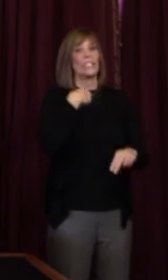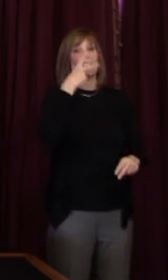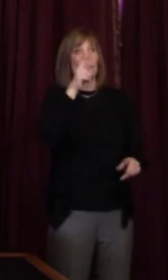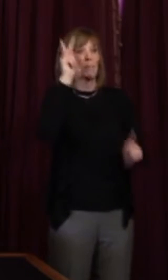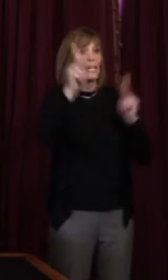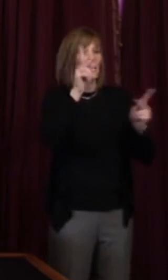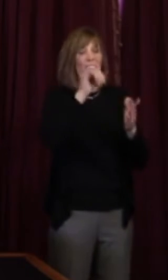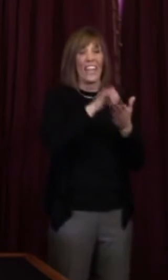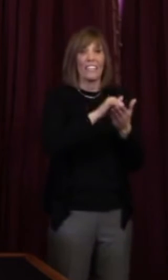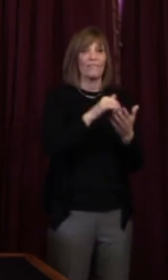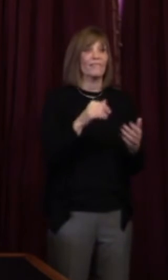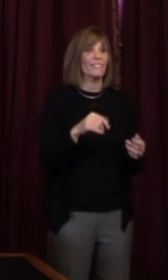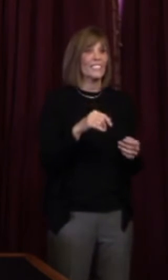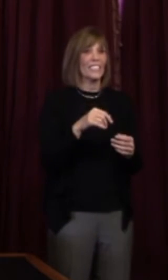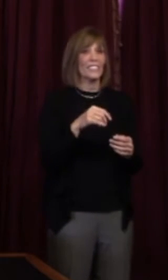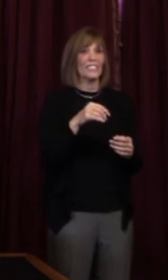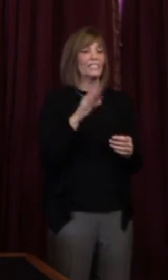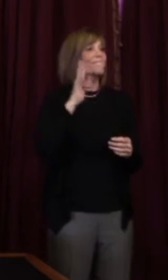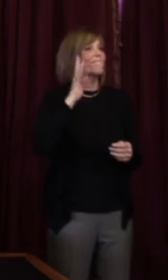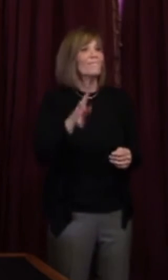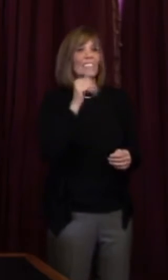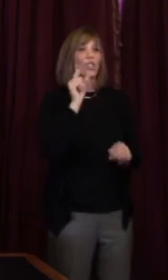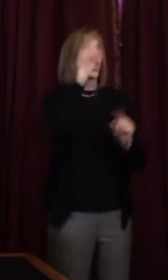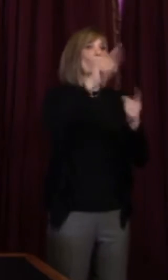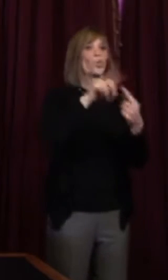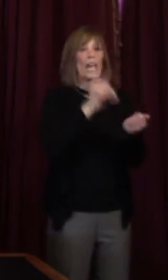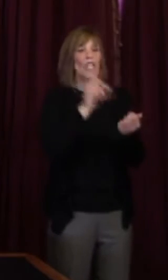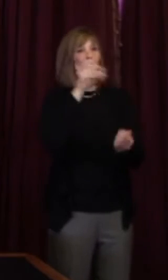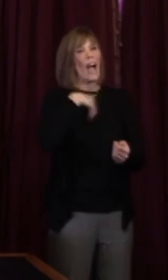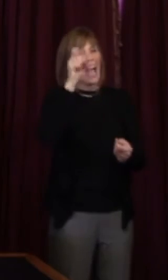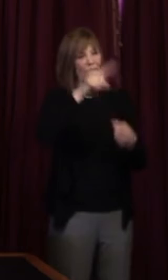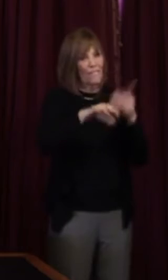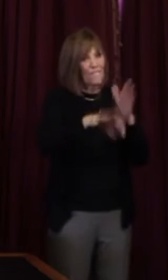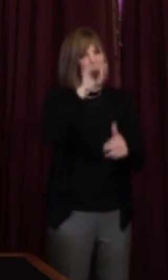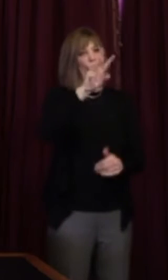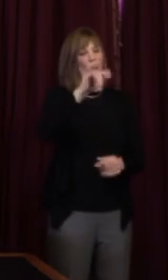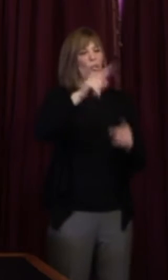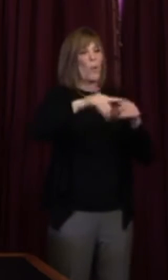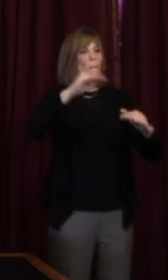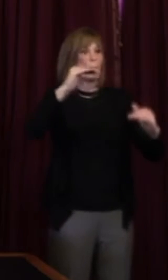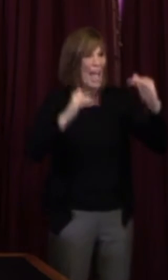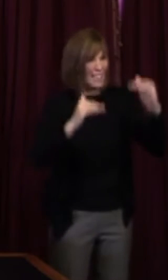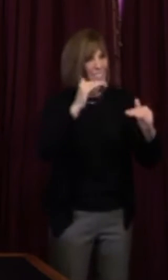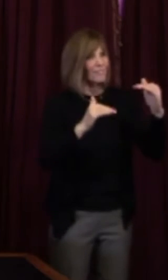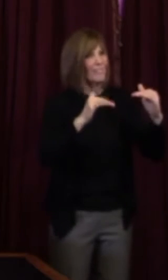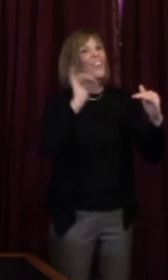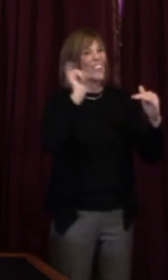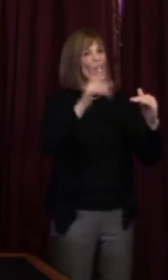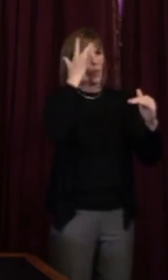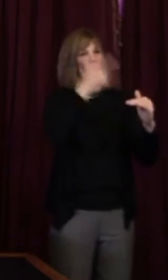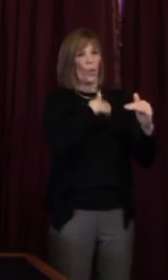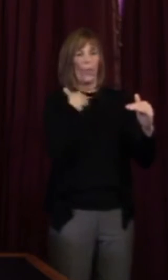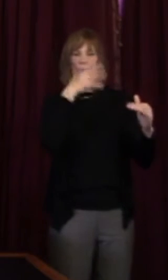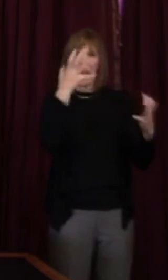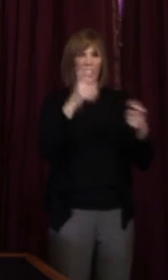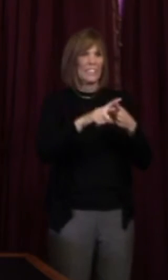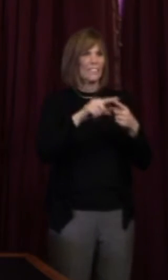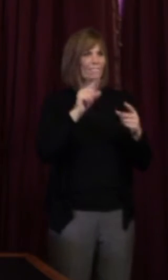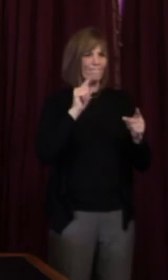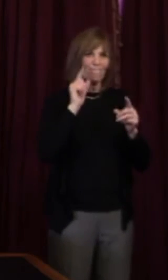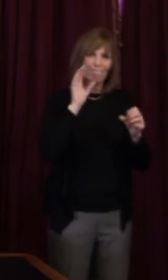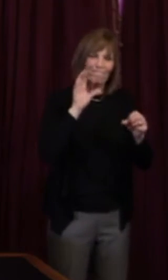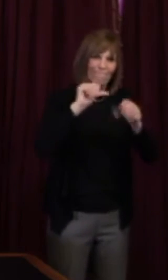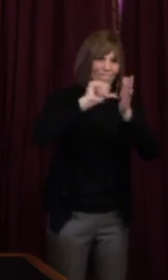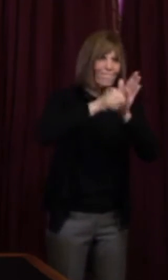people delay their care. So I have to figure out a way to balance through all of that. And that's why we're going to just double down. We're going to get out there and